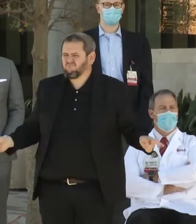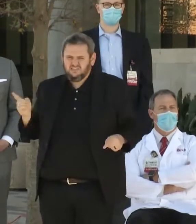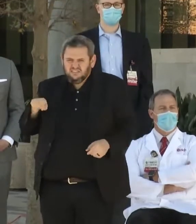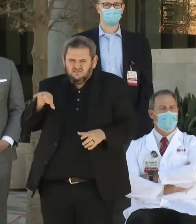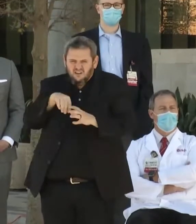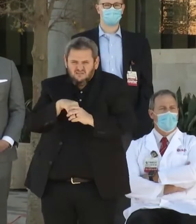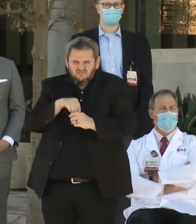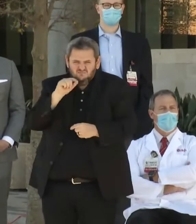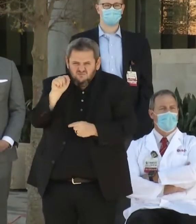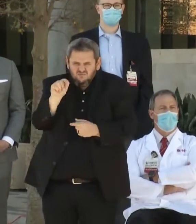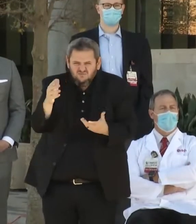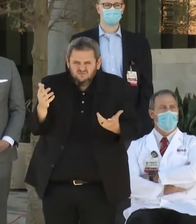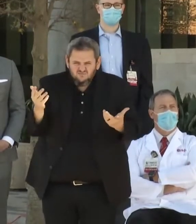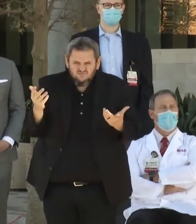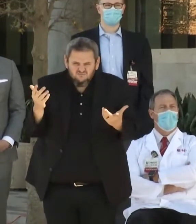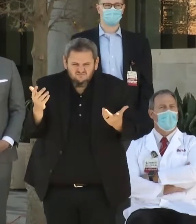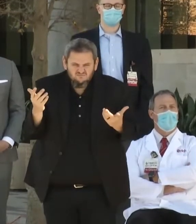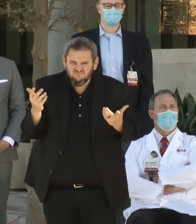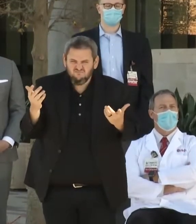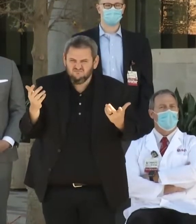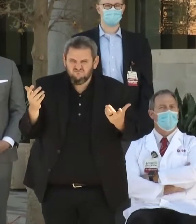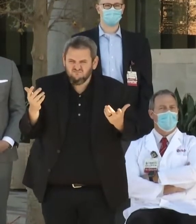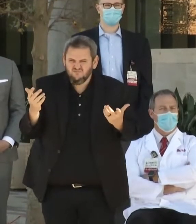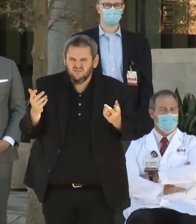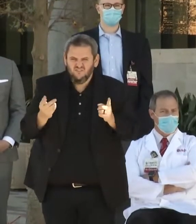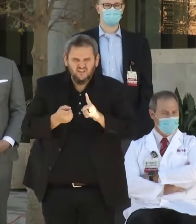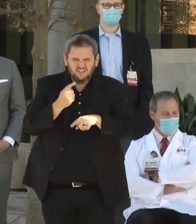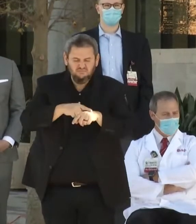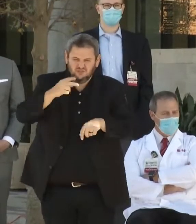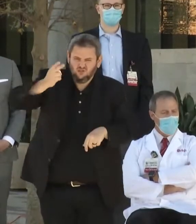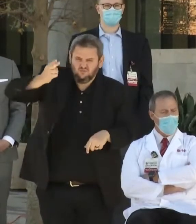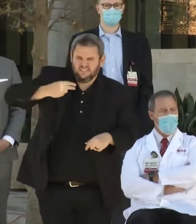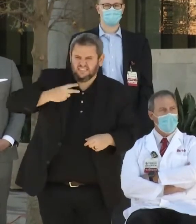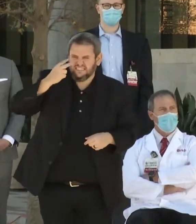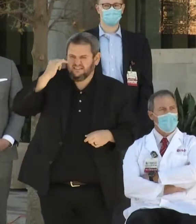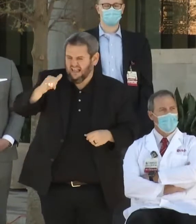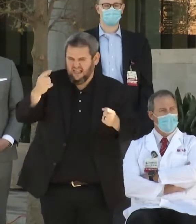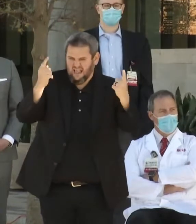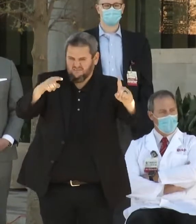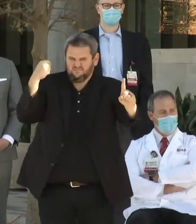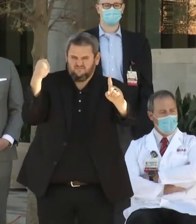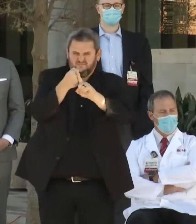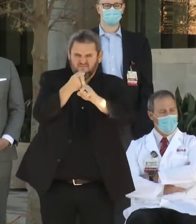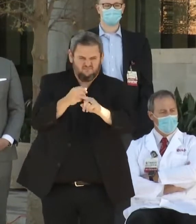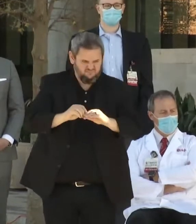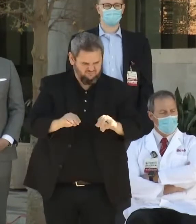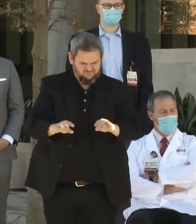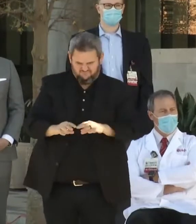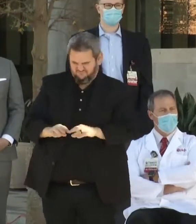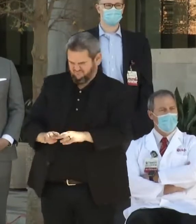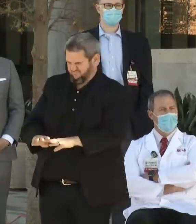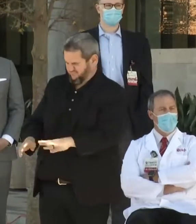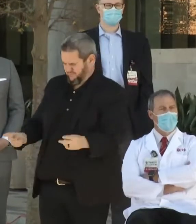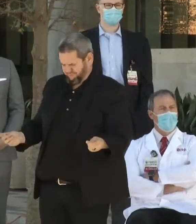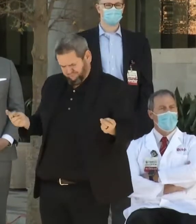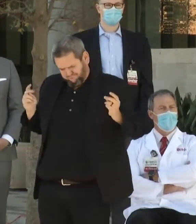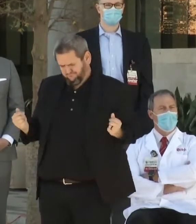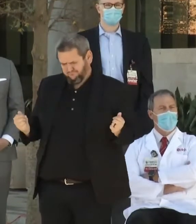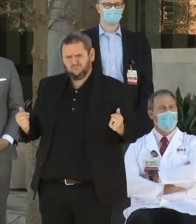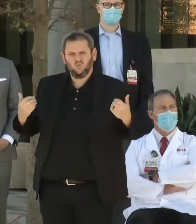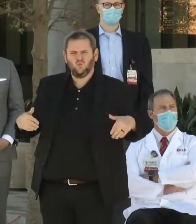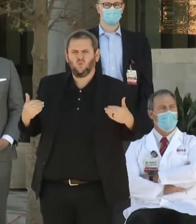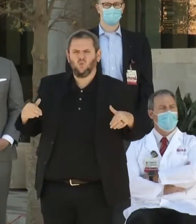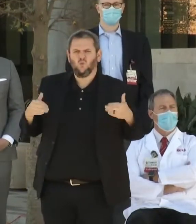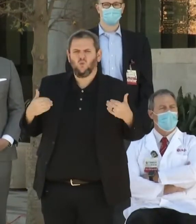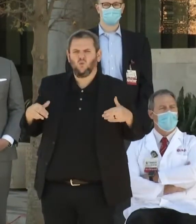Other than wearing masks and social distancing, we don't have a lot of tools to prevent COVID-19 infection. A vaccine is our